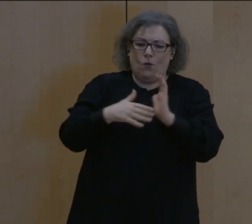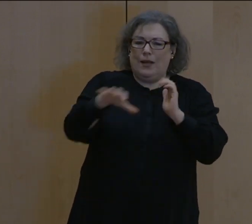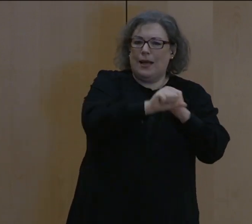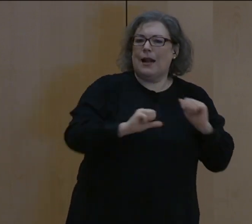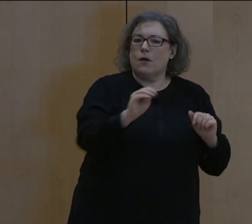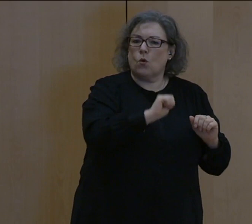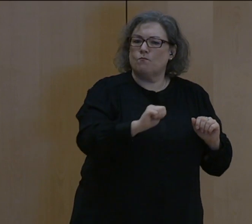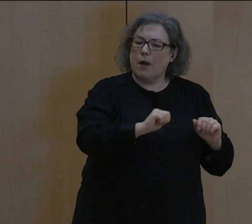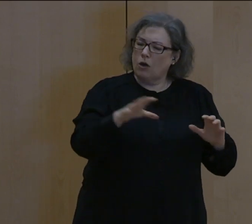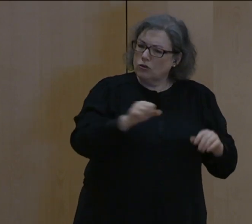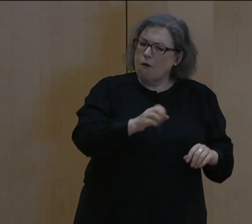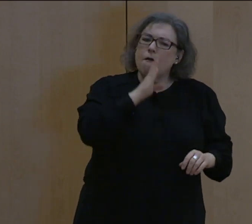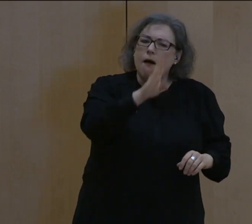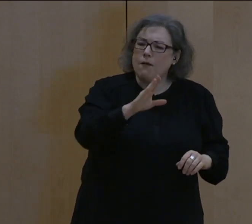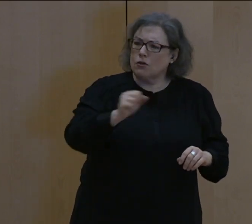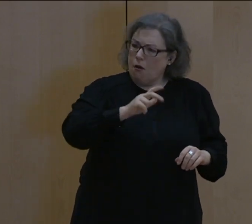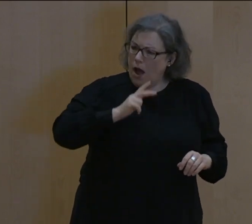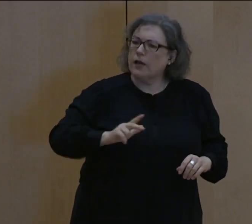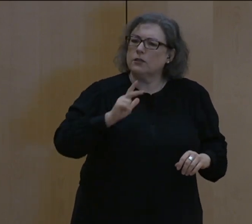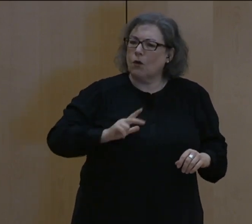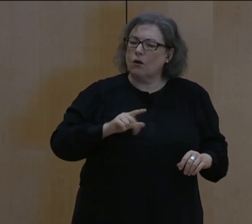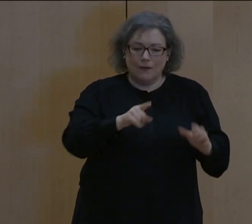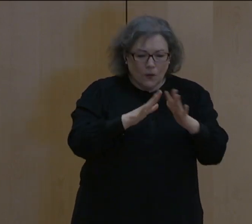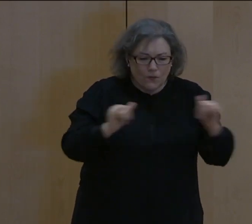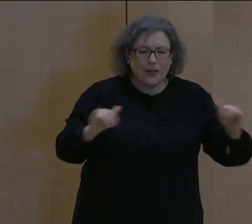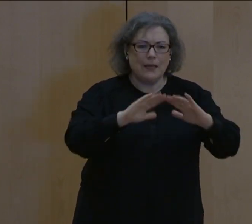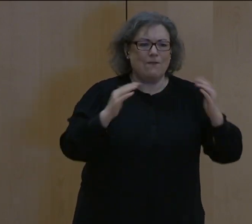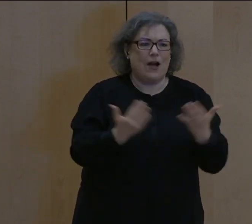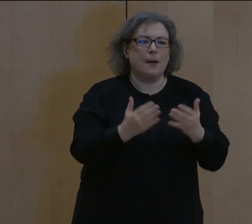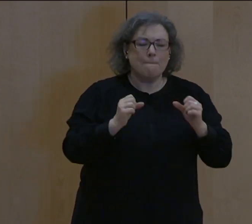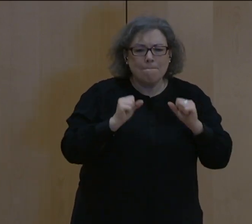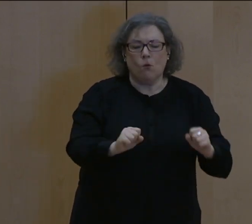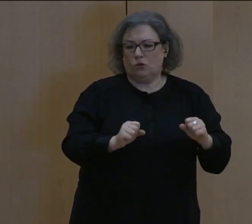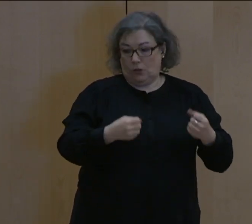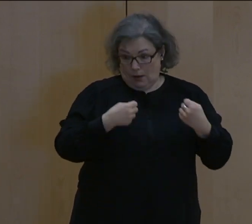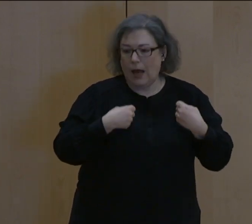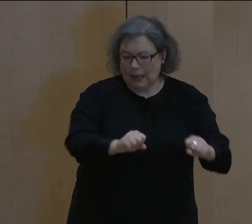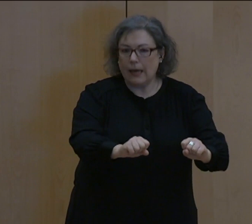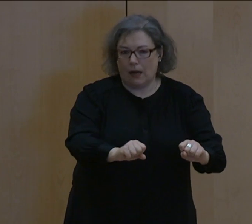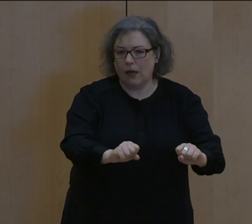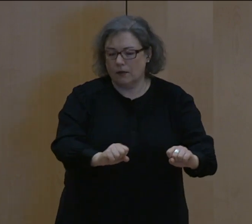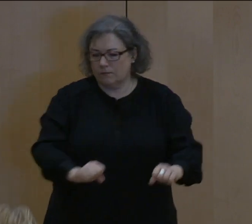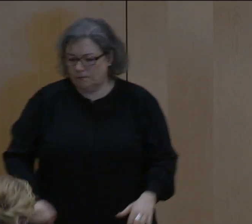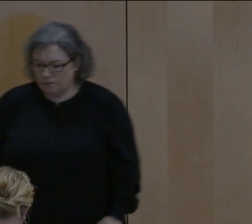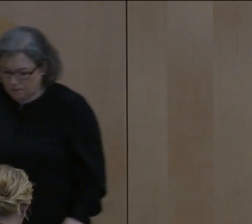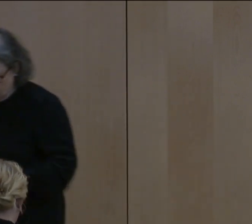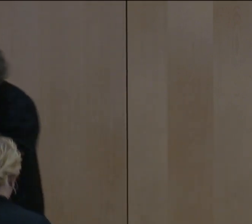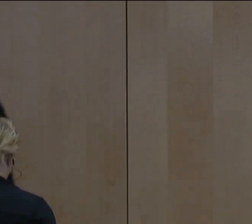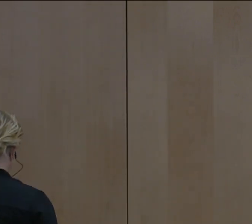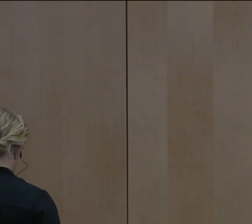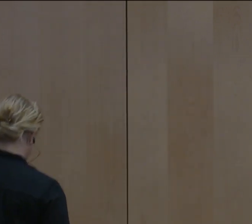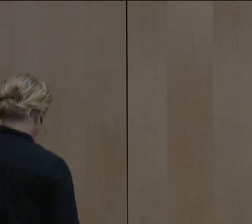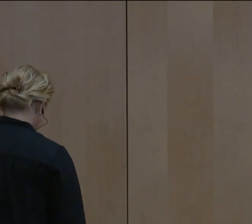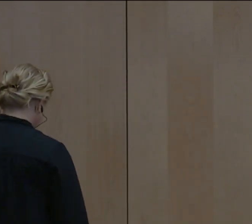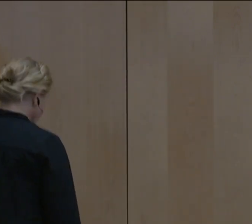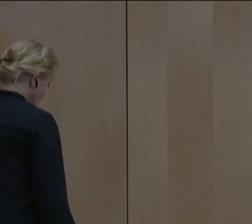And that has become already one of their attributes of Russian army.